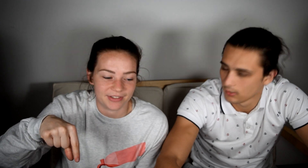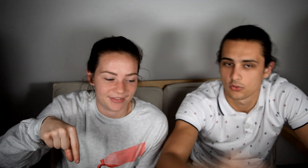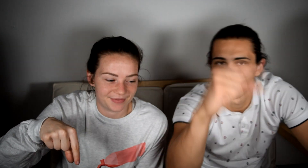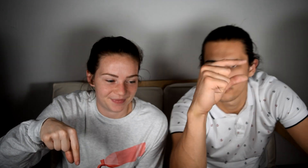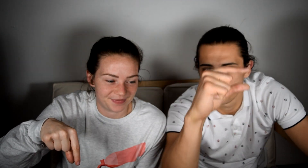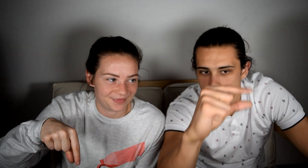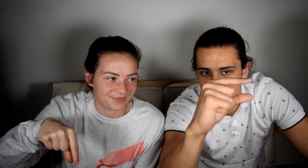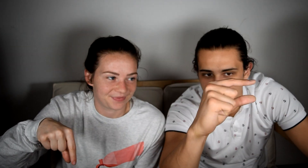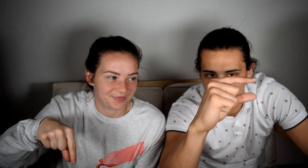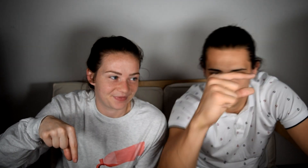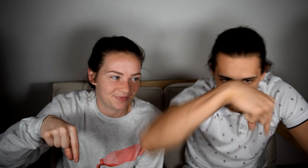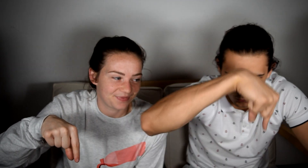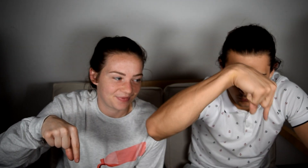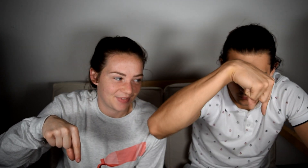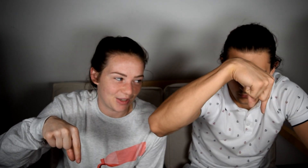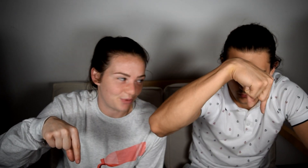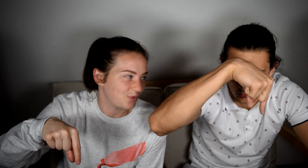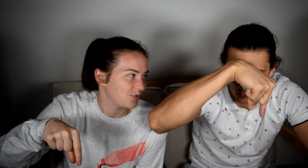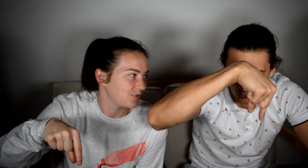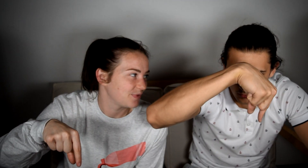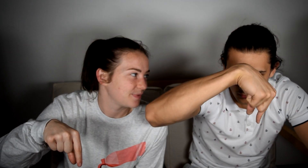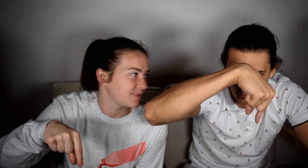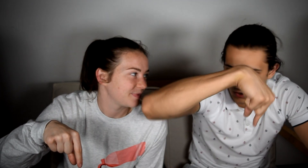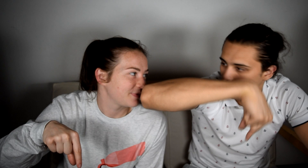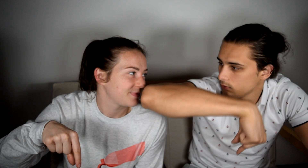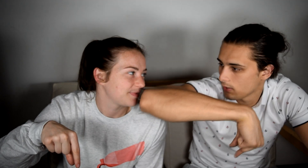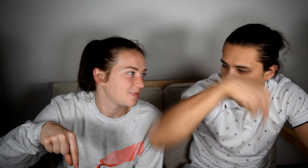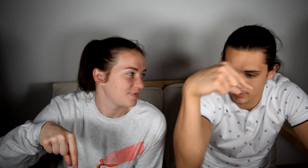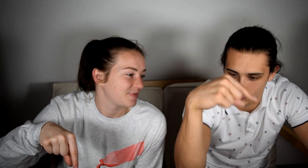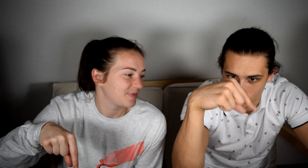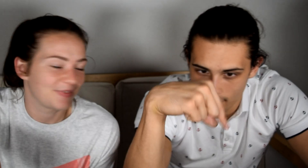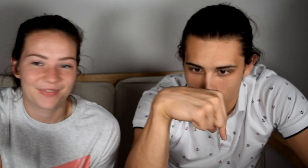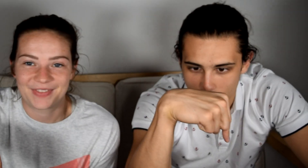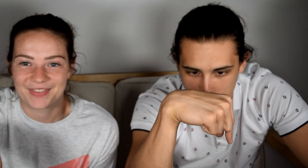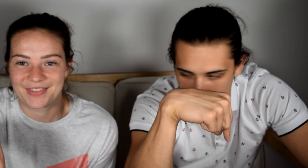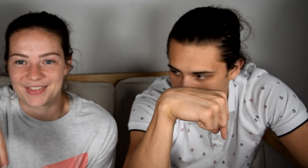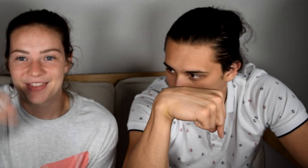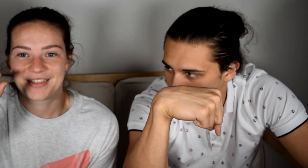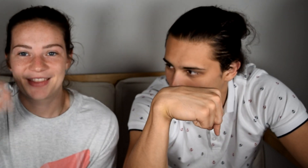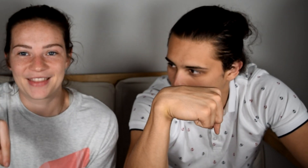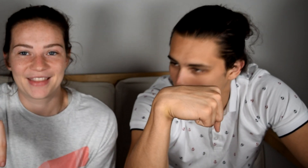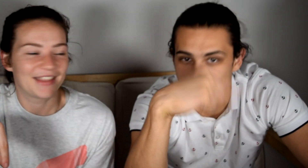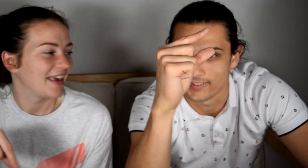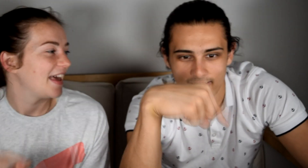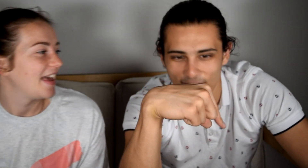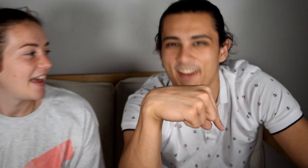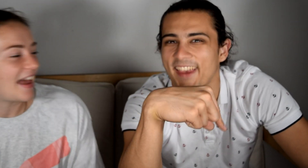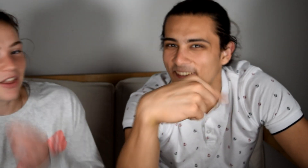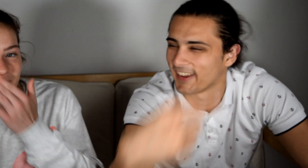So this is G and Q. Q. How do you do that with the elbow? I've got a problem with my elbows, that's definitely, or my wrist, I don't know. Now you think